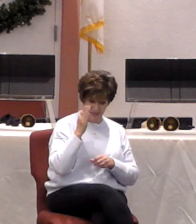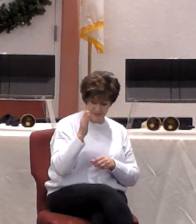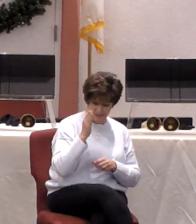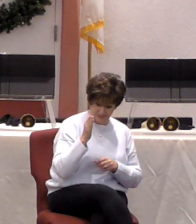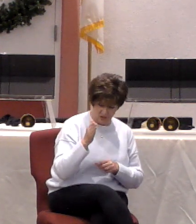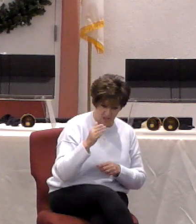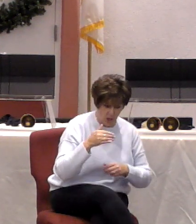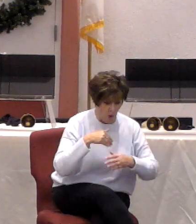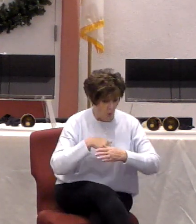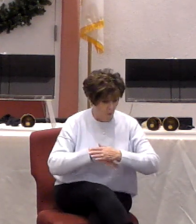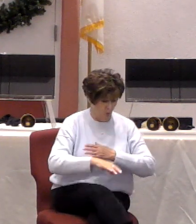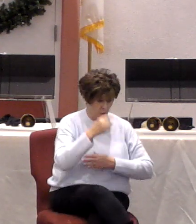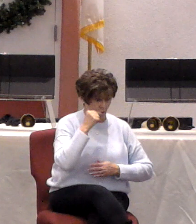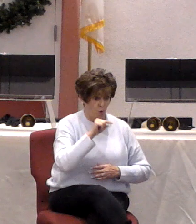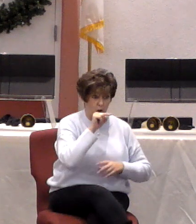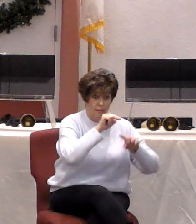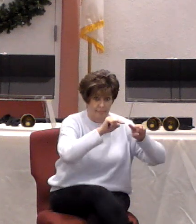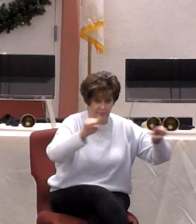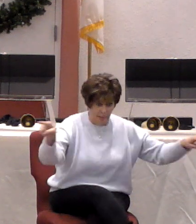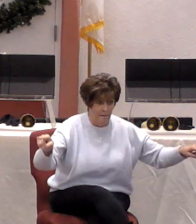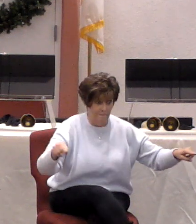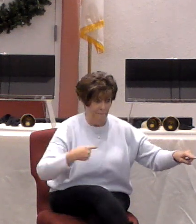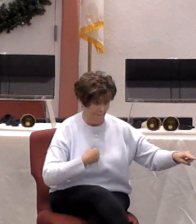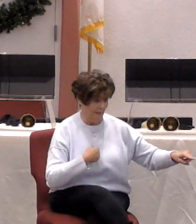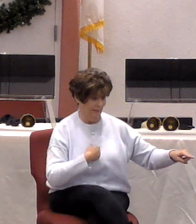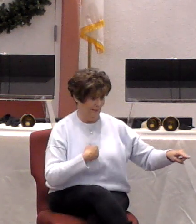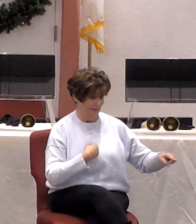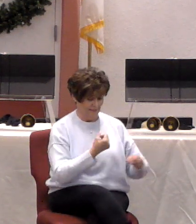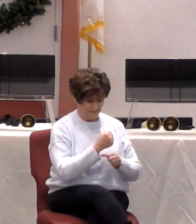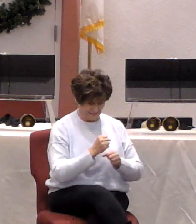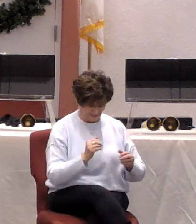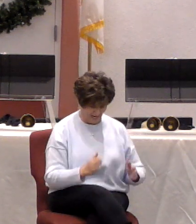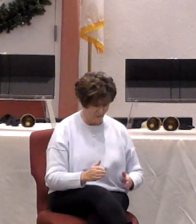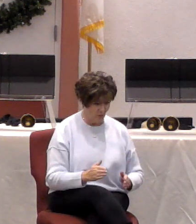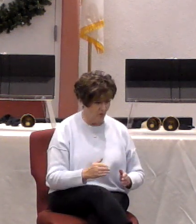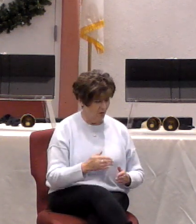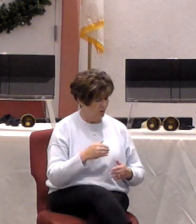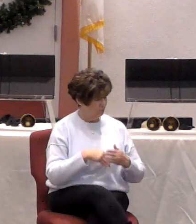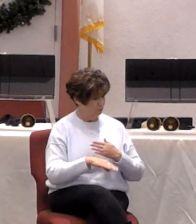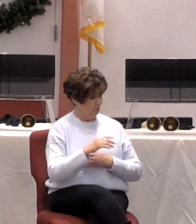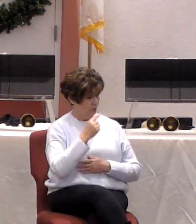That born for them is a Savior. Born for them is a